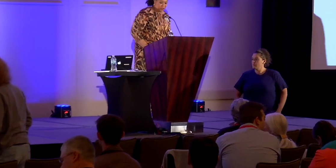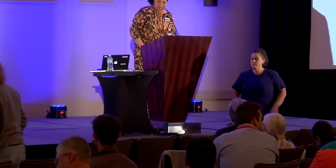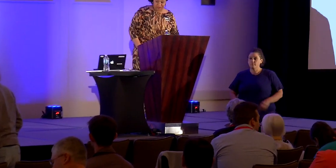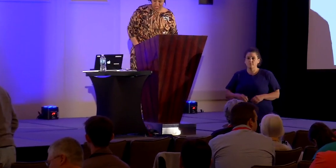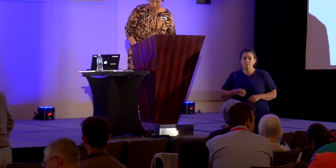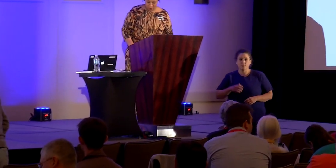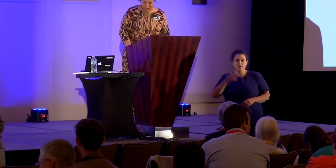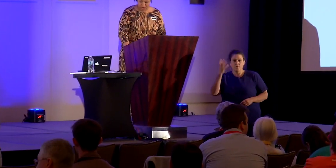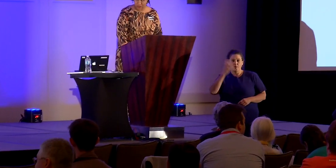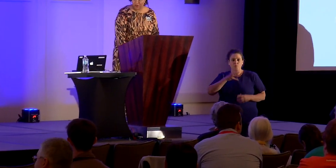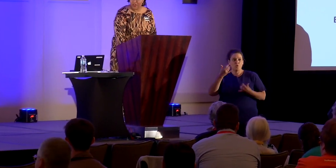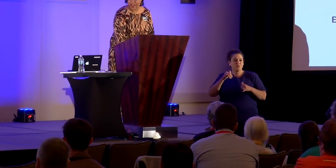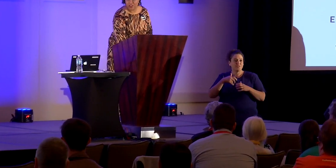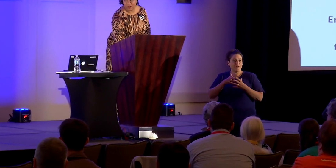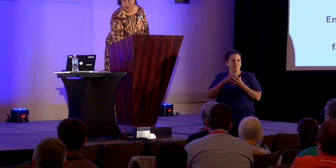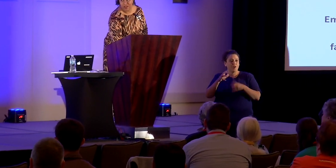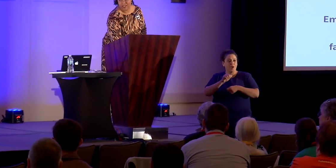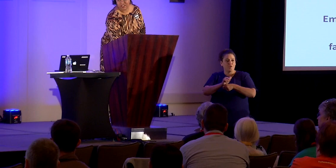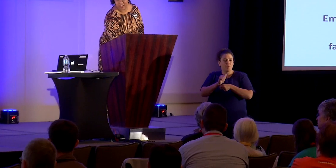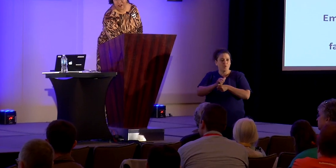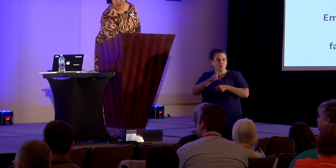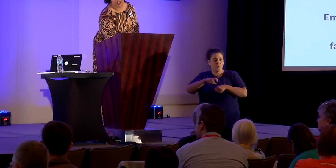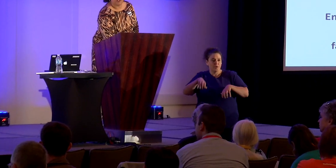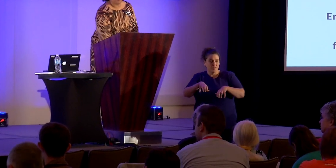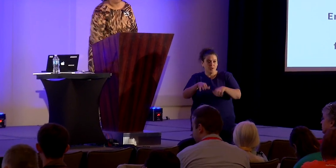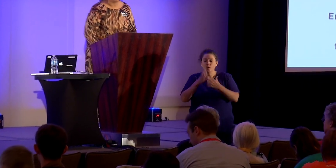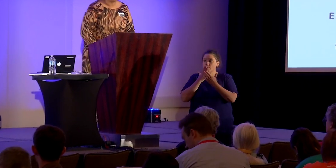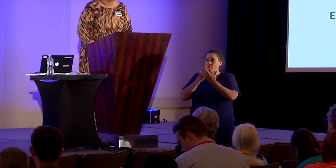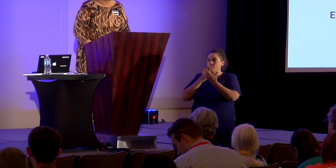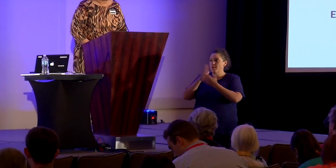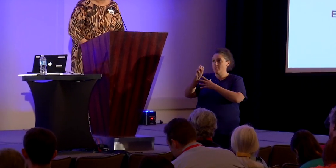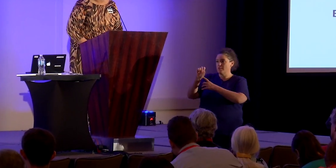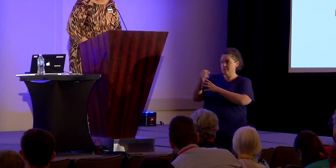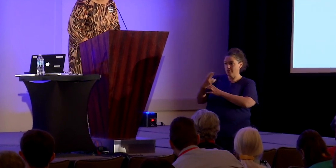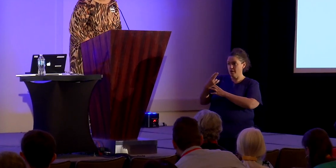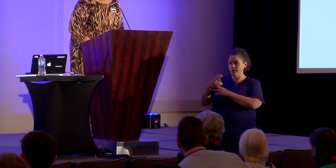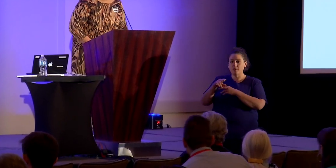Boy, do we still have a lot of work to do. Thank you, Sarah,